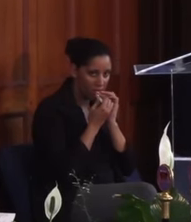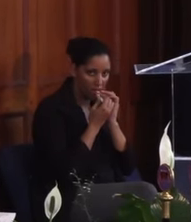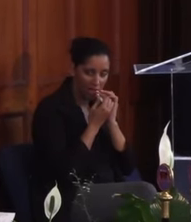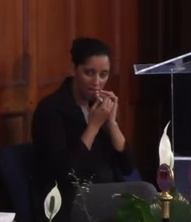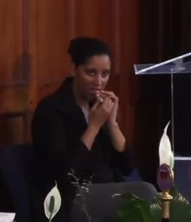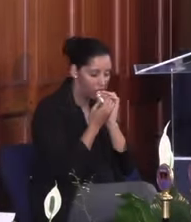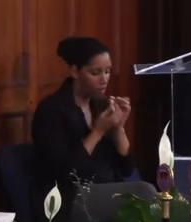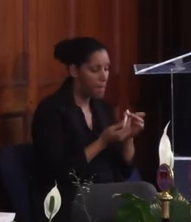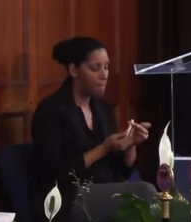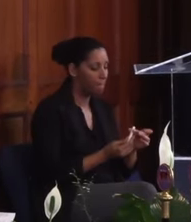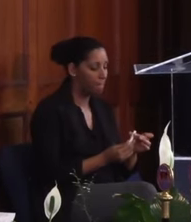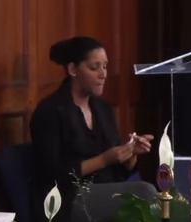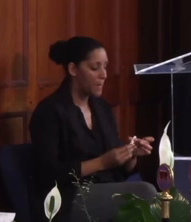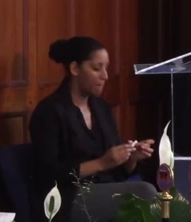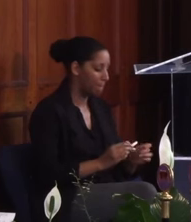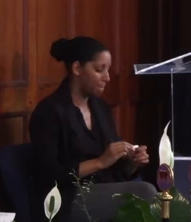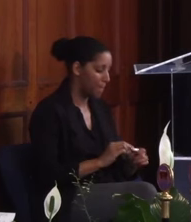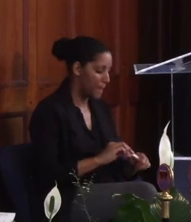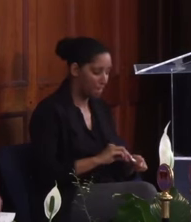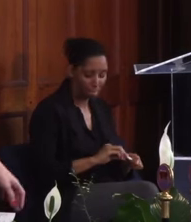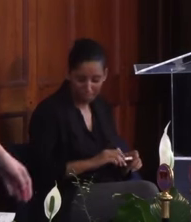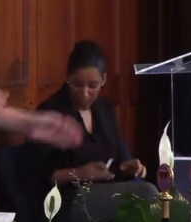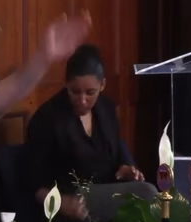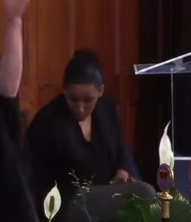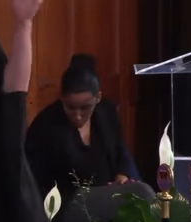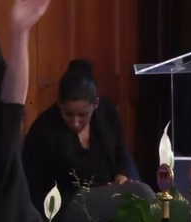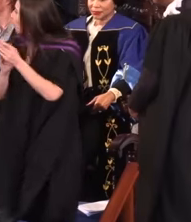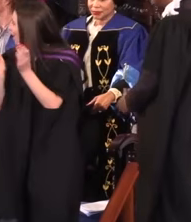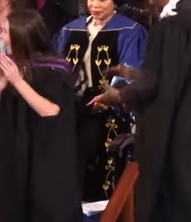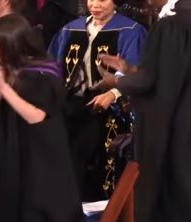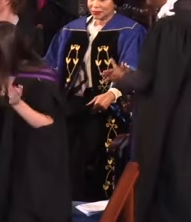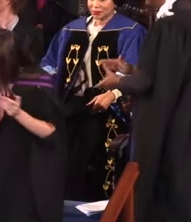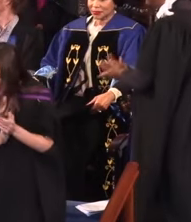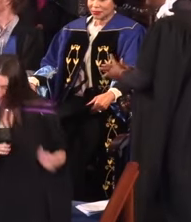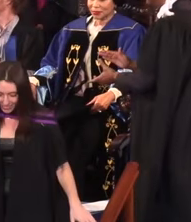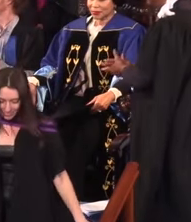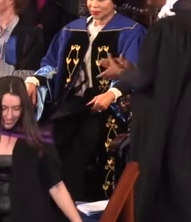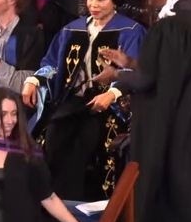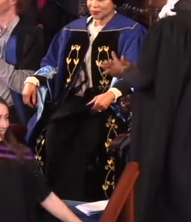For the degree of Bachelor of Science Honours in the First Class, Savannah Maya Anderson.